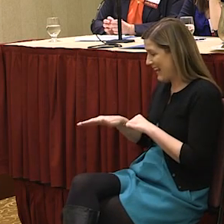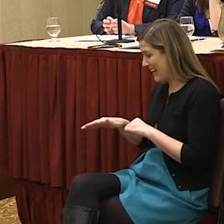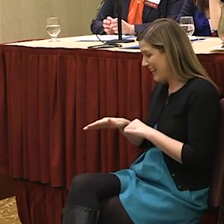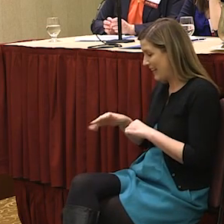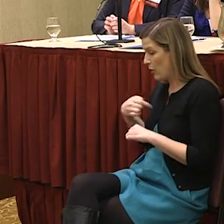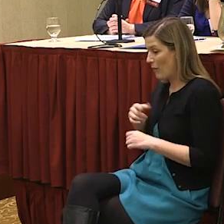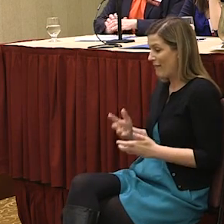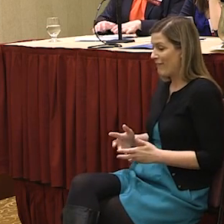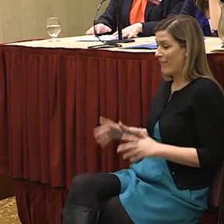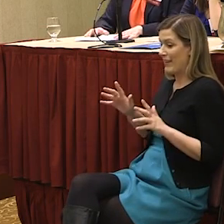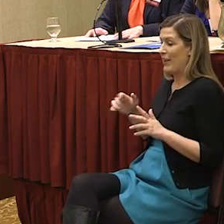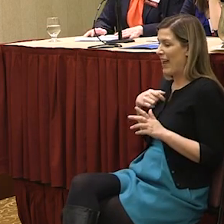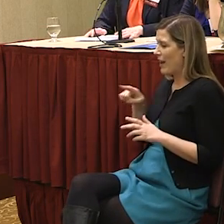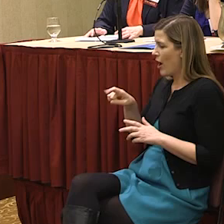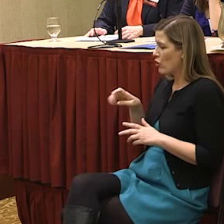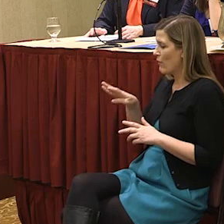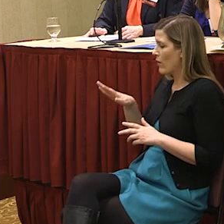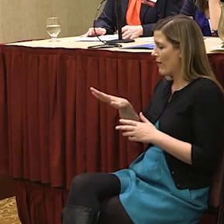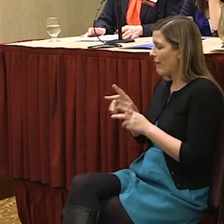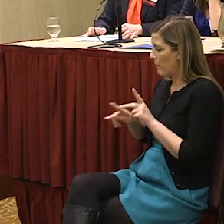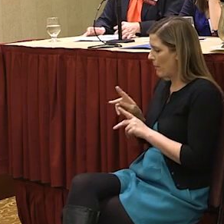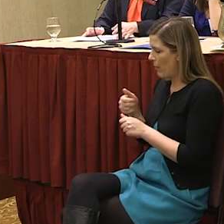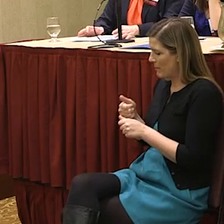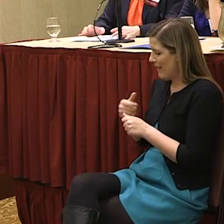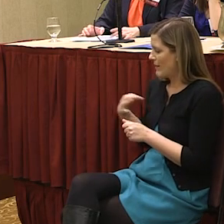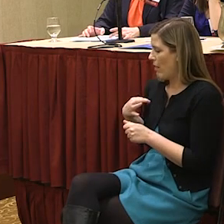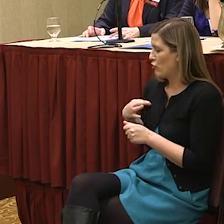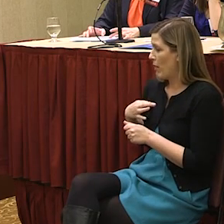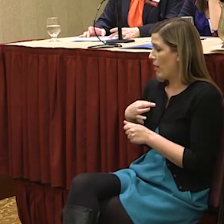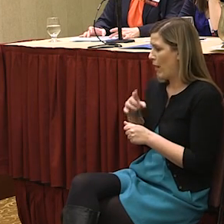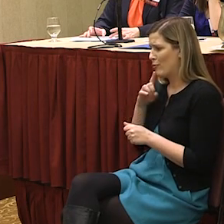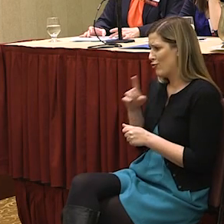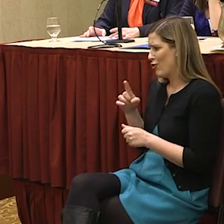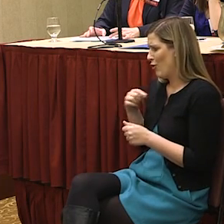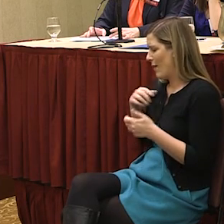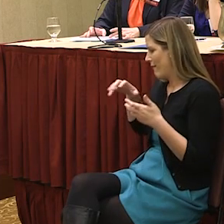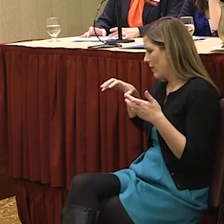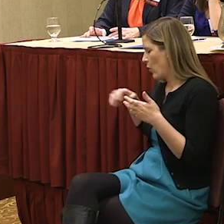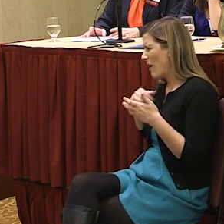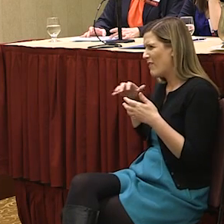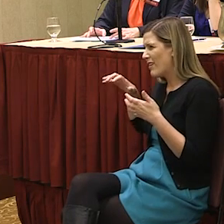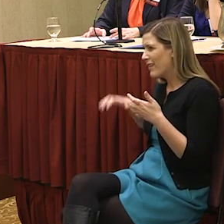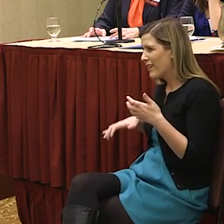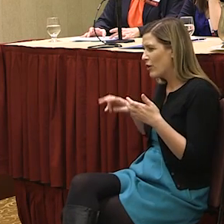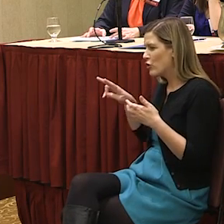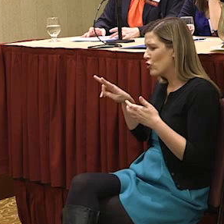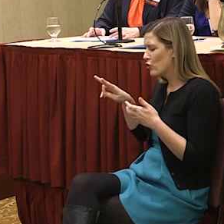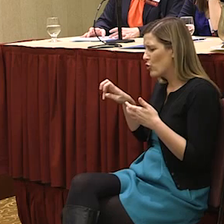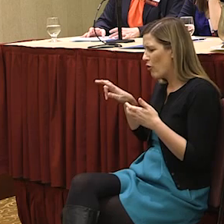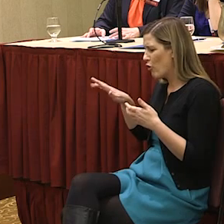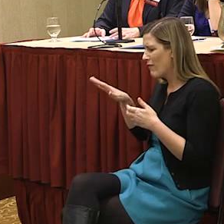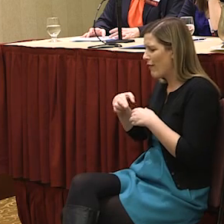had like about 145 people who were eligible. We have plenty more. We're probably up over 235 that have been referred to us